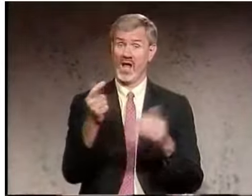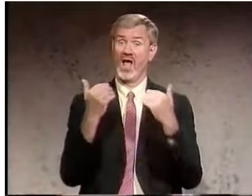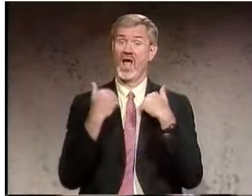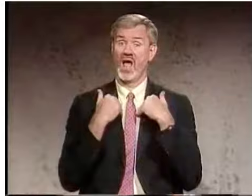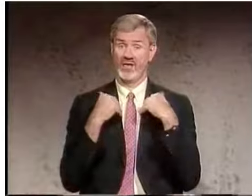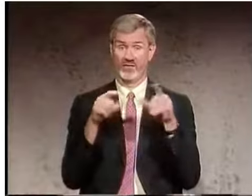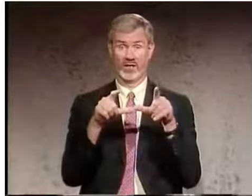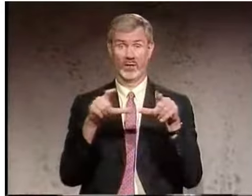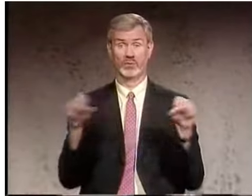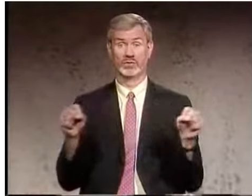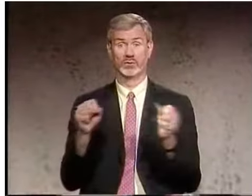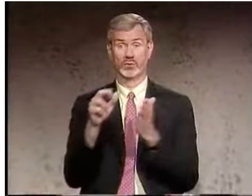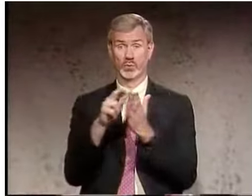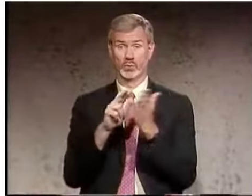right.